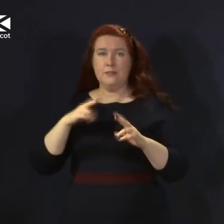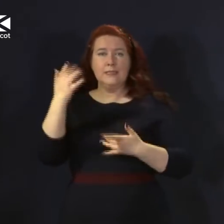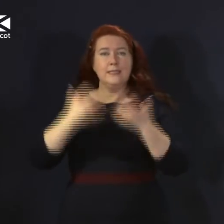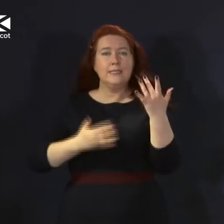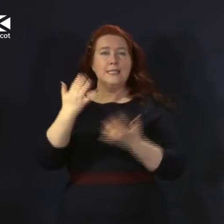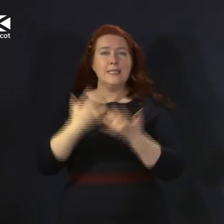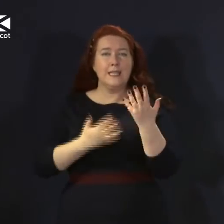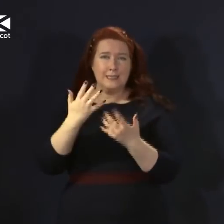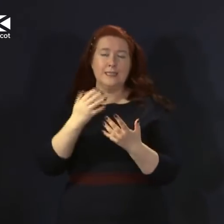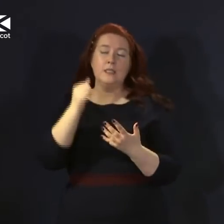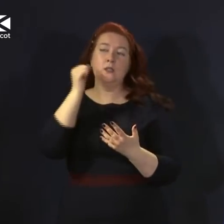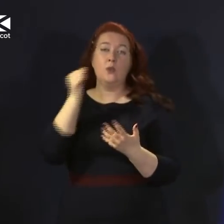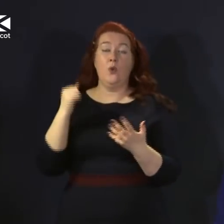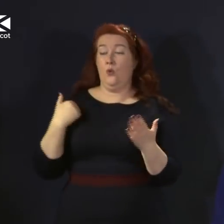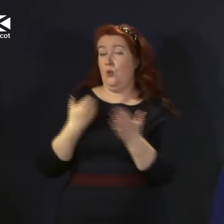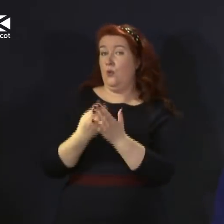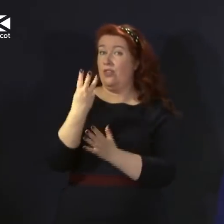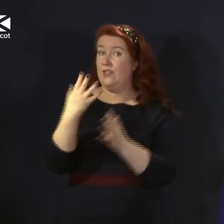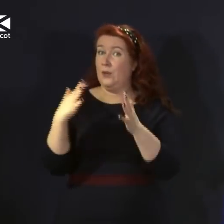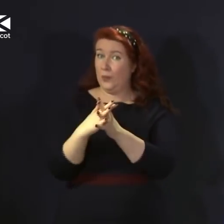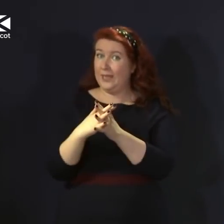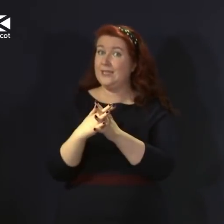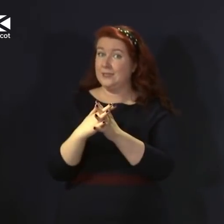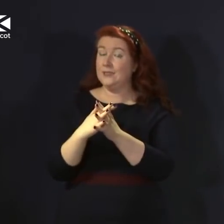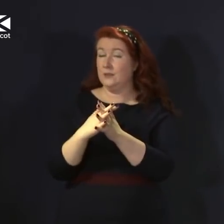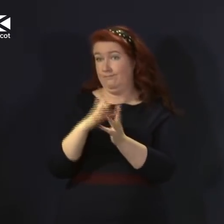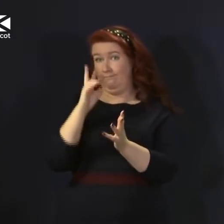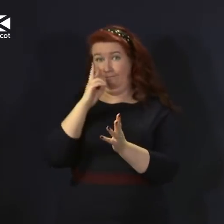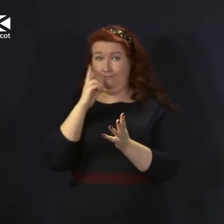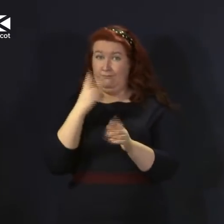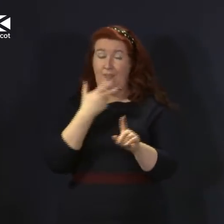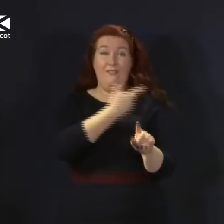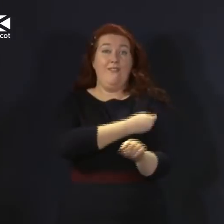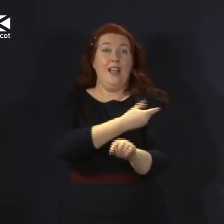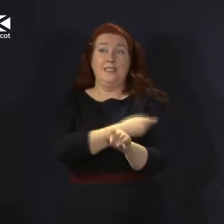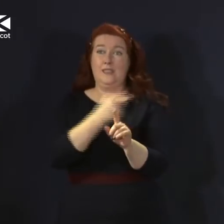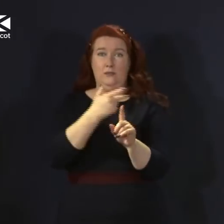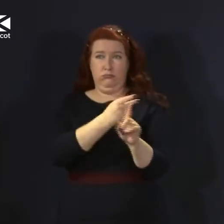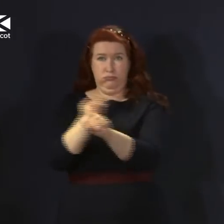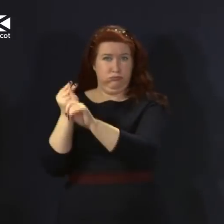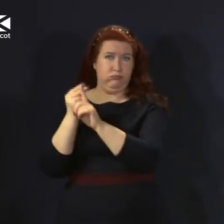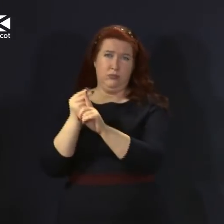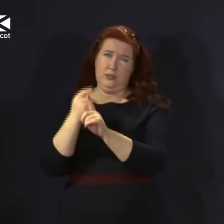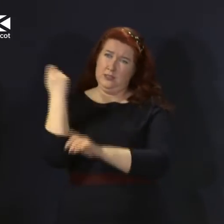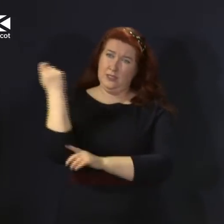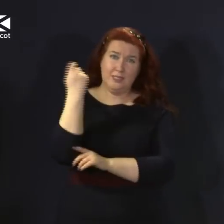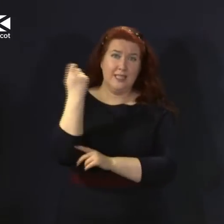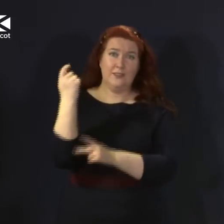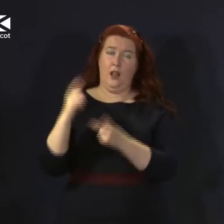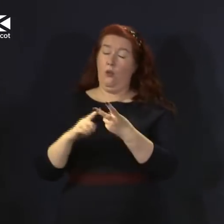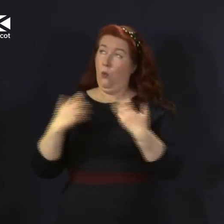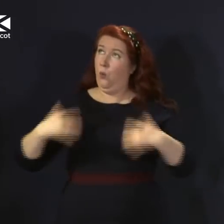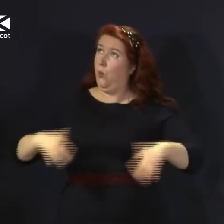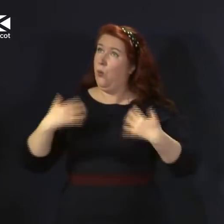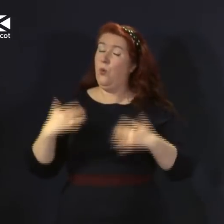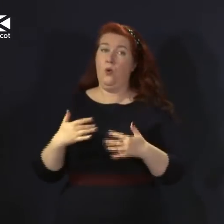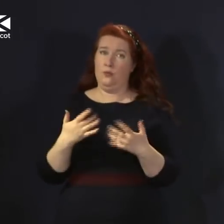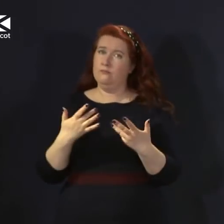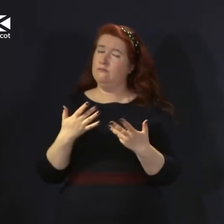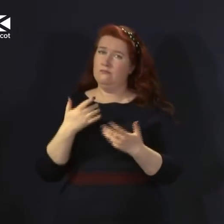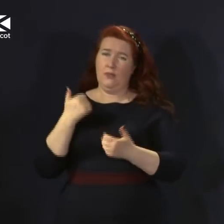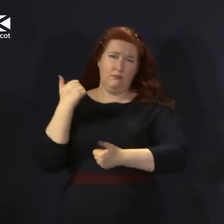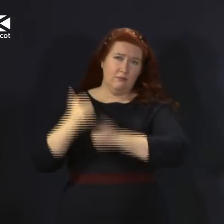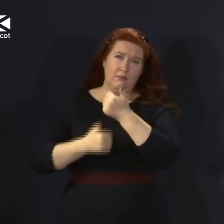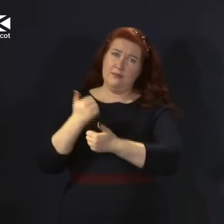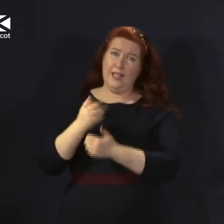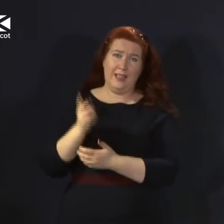is that over the past 3 weeks, the success of the vaccination programme, the huge success of the vaccination programme, and of course I want to